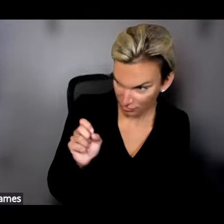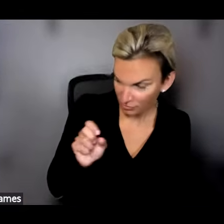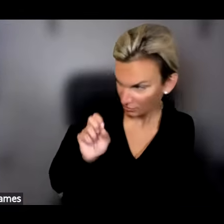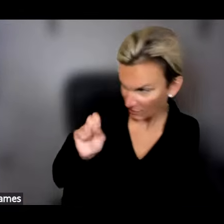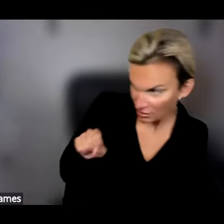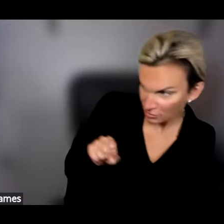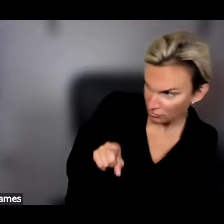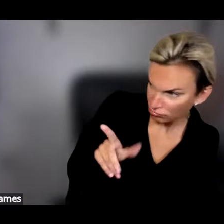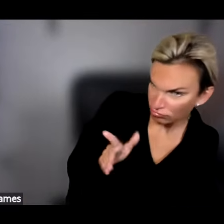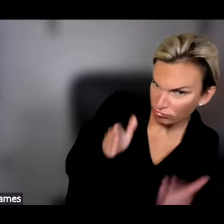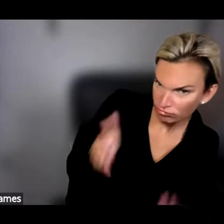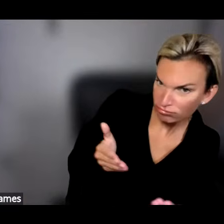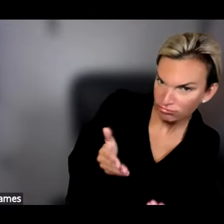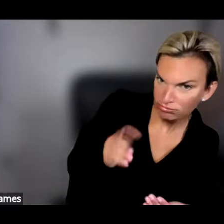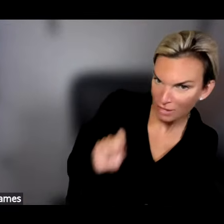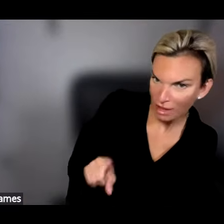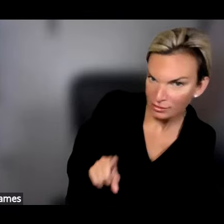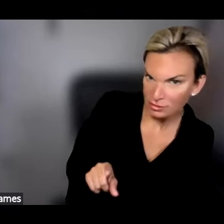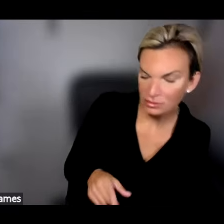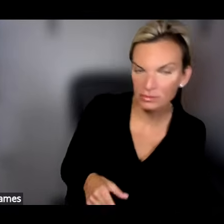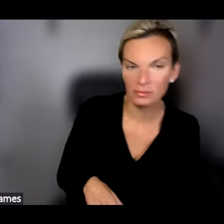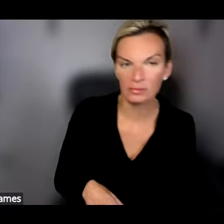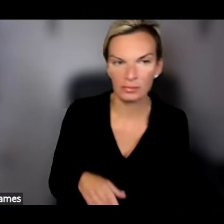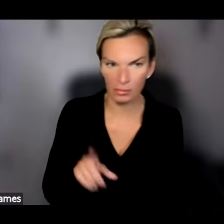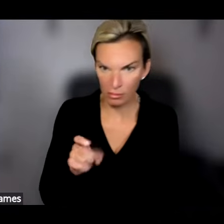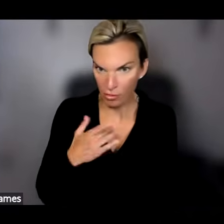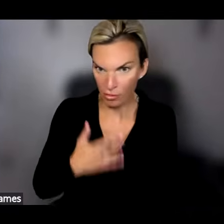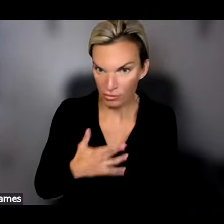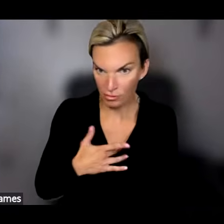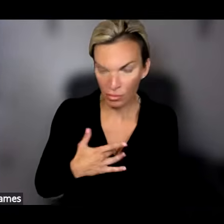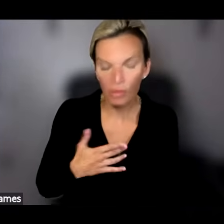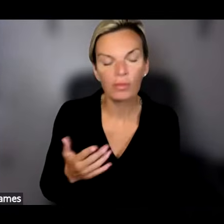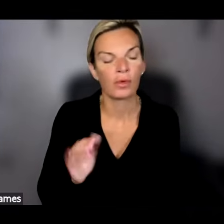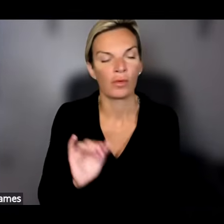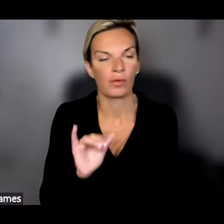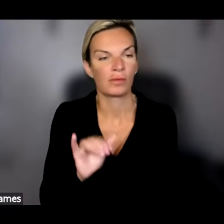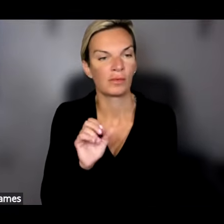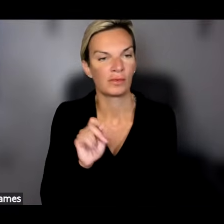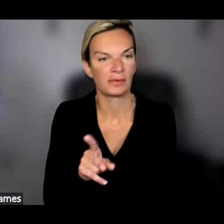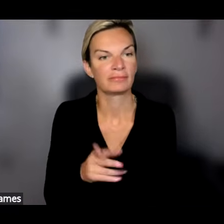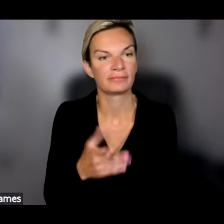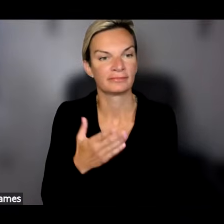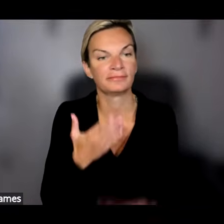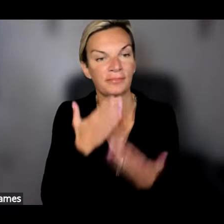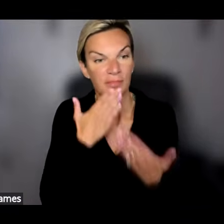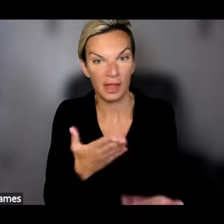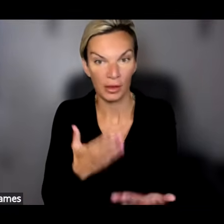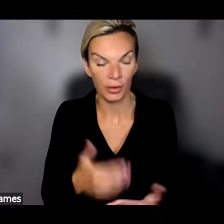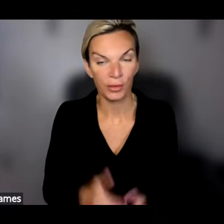ahead. Yes. I have nothing. Okay, thank you. I appreciate your time.